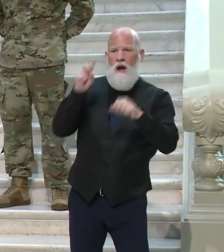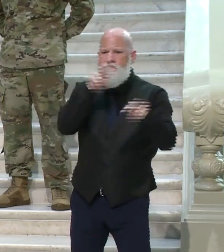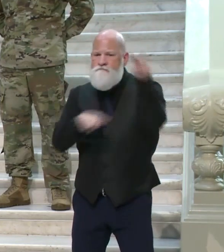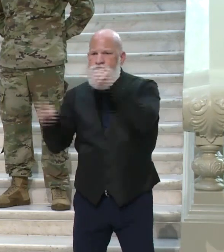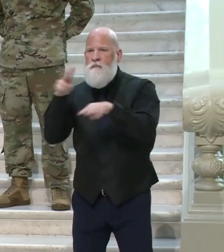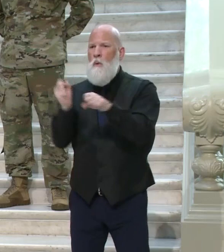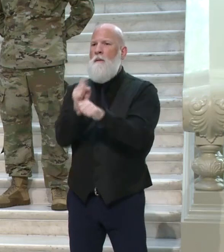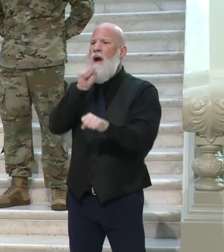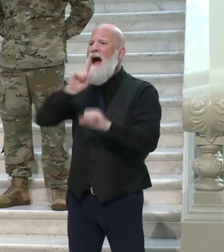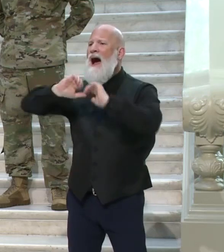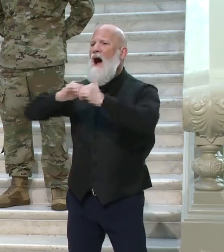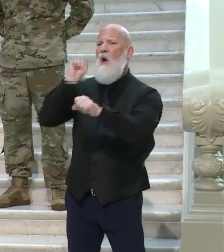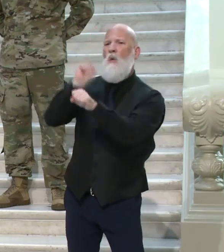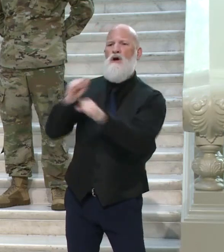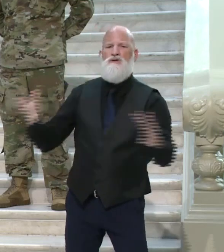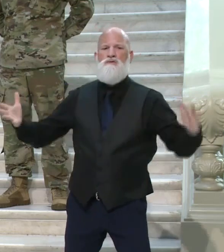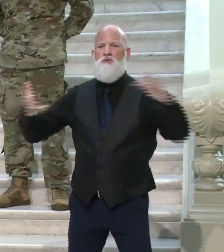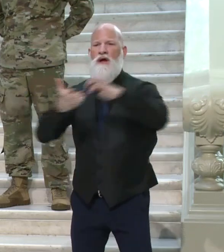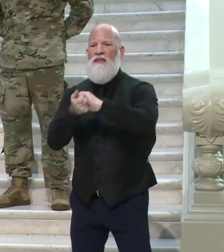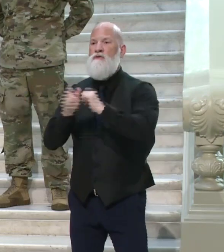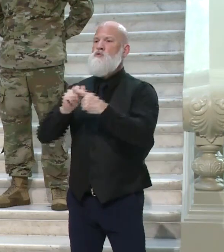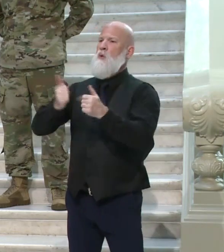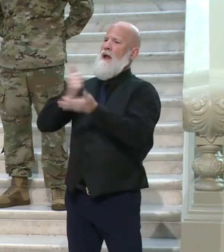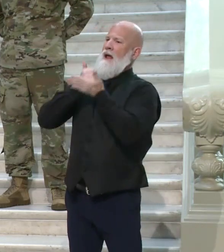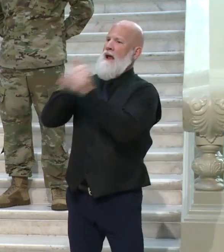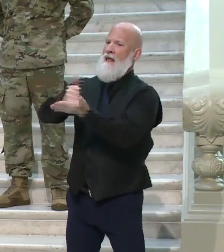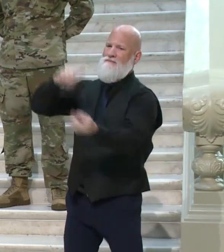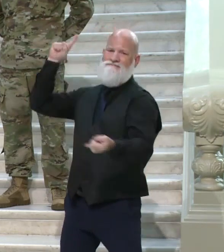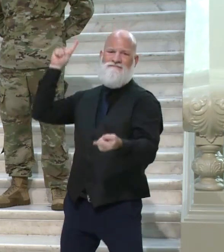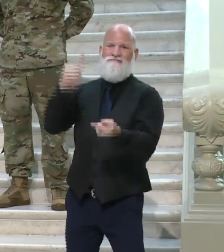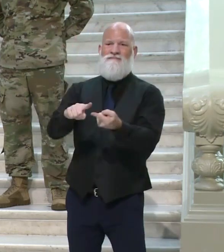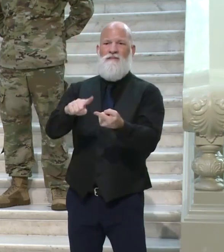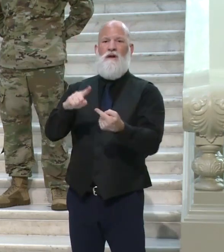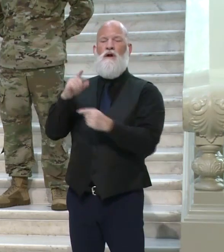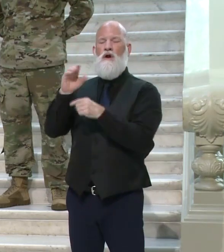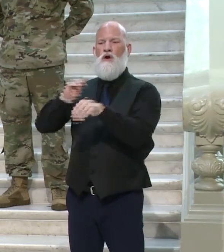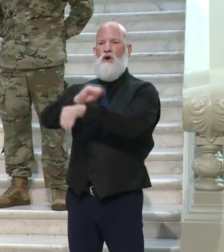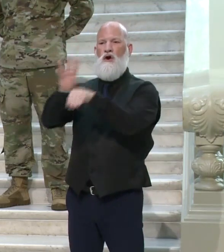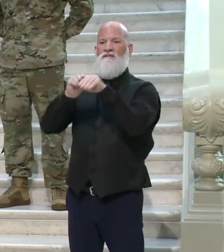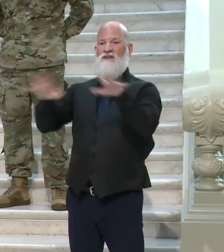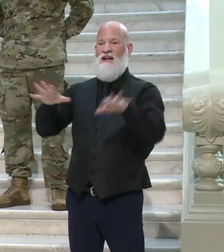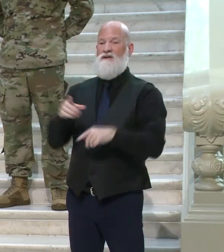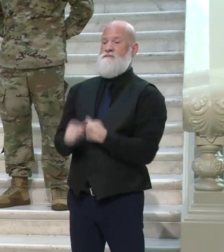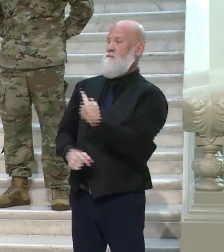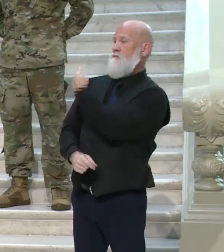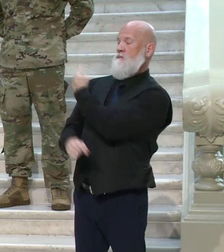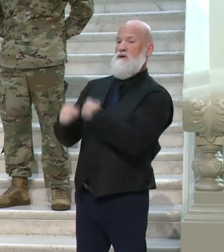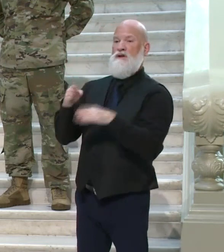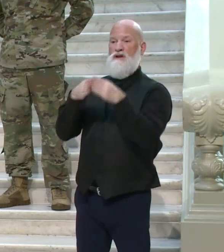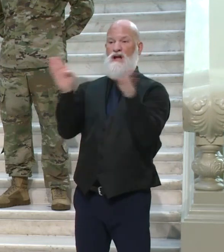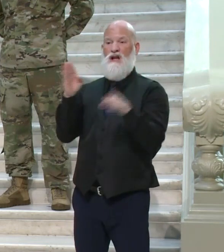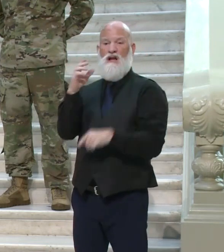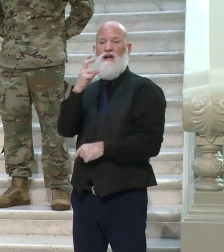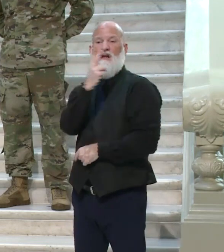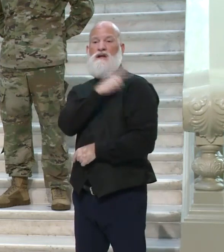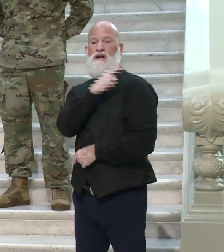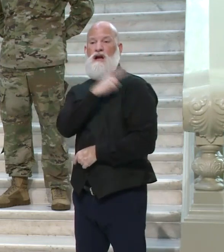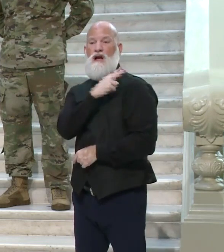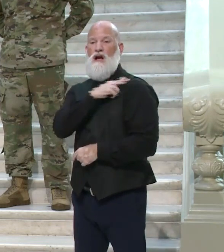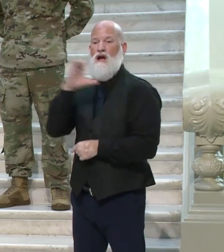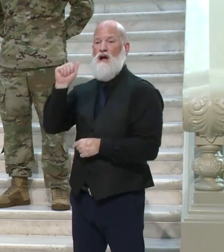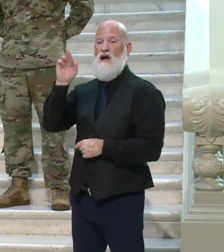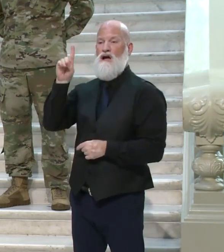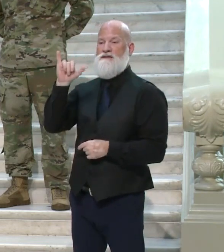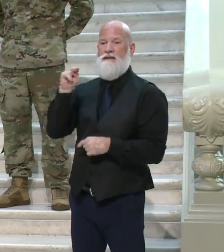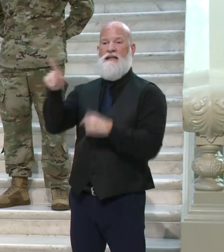Under the leadership of General Cardin, the Georgia National Guard, as you know, has worked tirelessly to assist emergency response